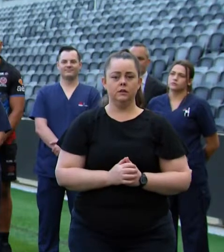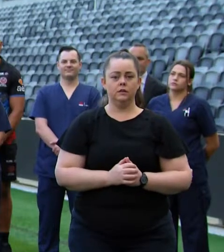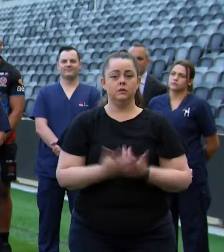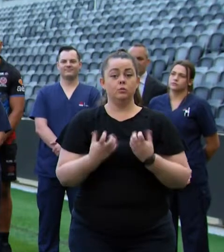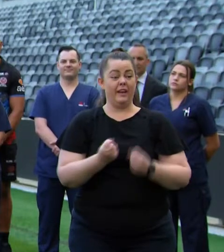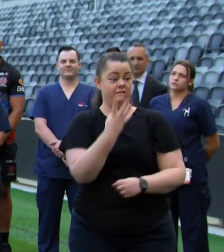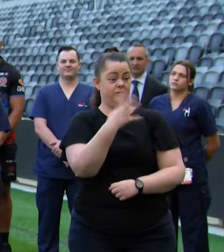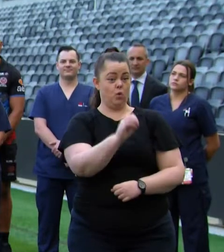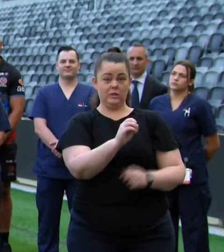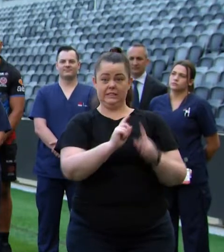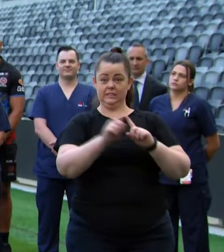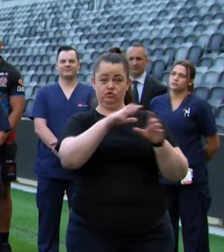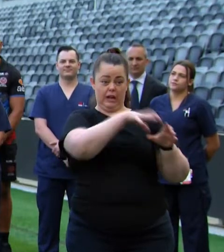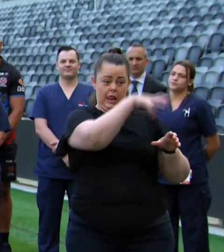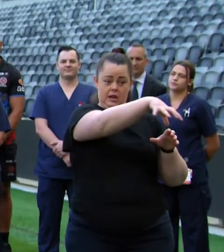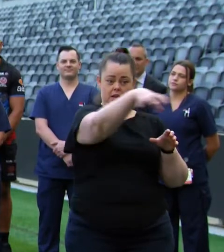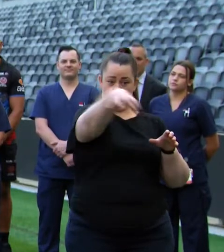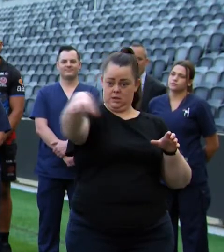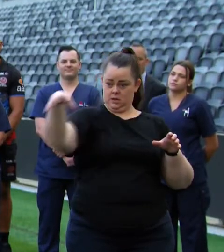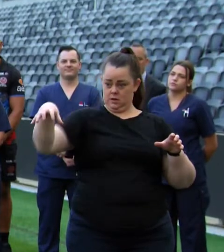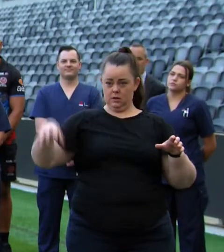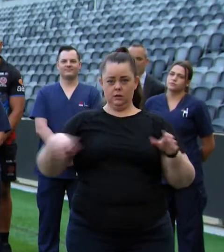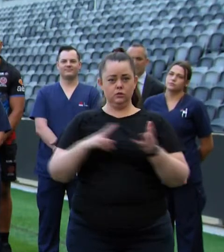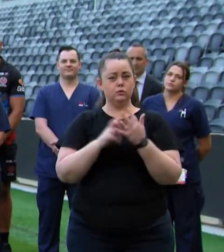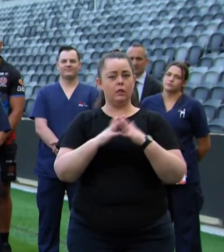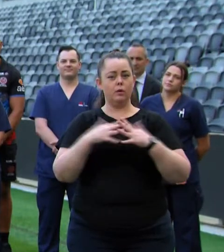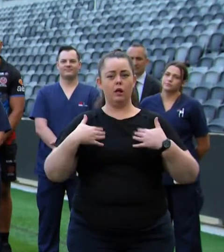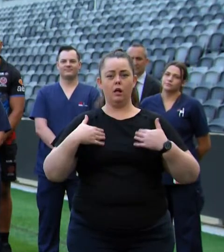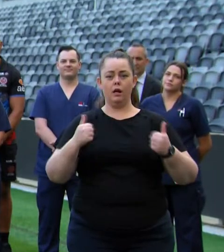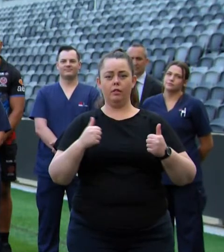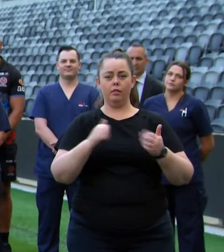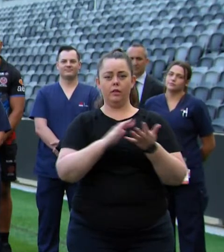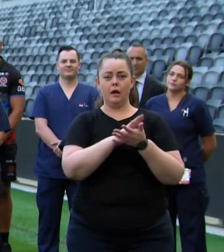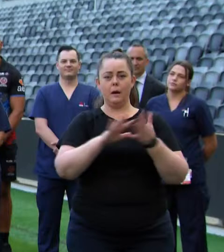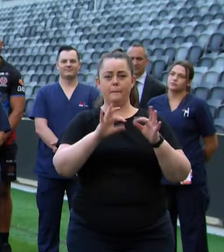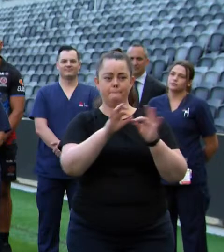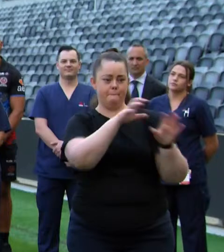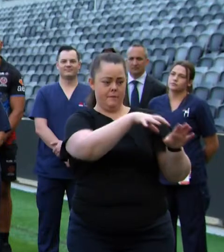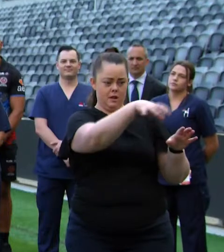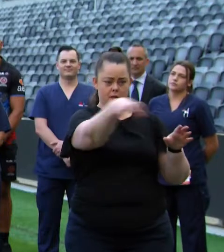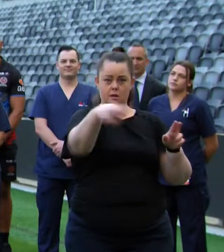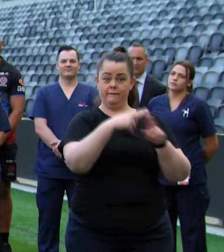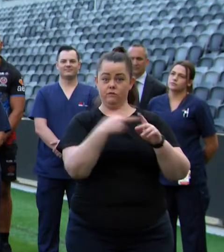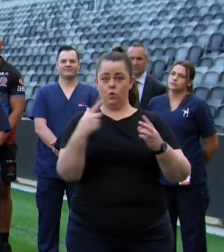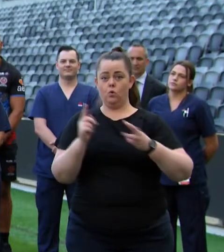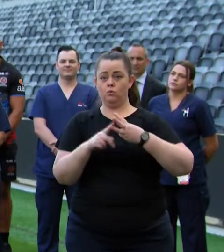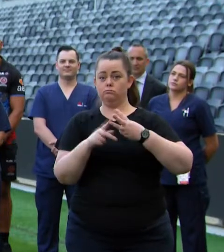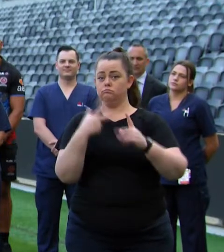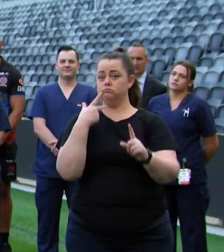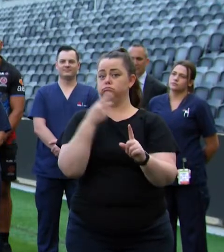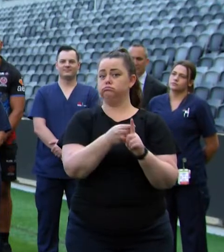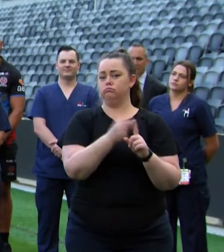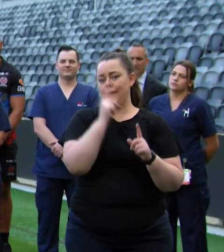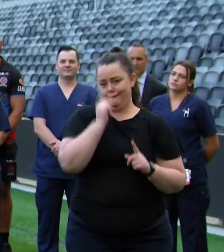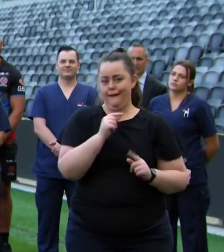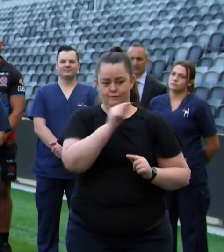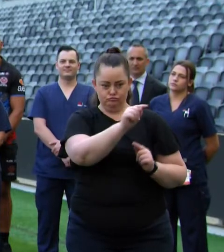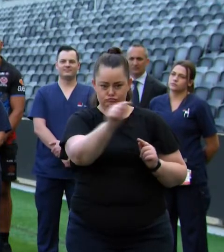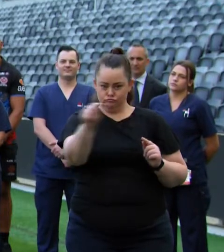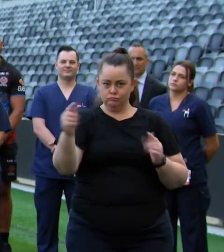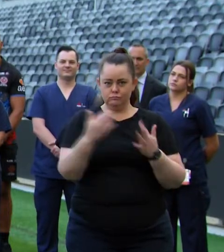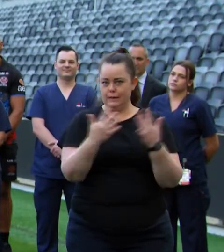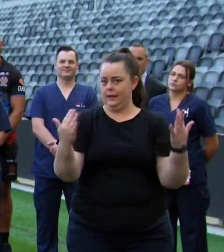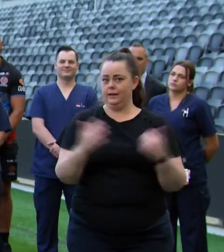South Wales, provide that opportunity to come forward and receive a booster shot. And obviously as well, you can make those appointments to